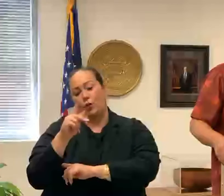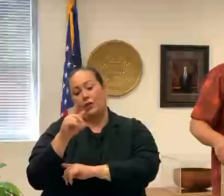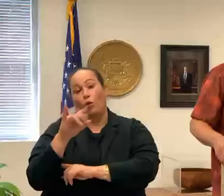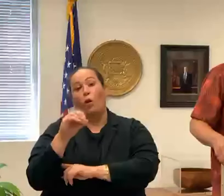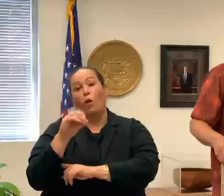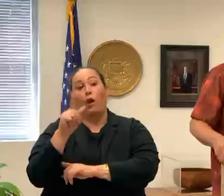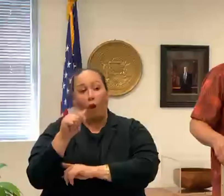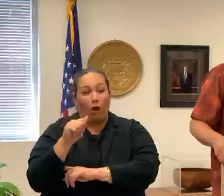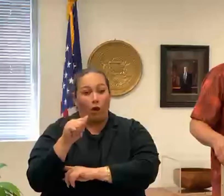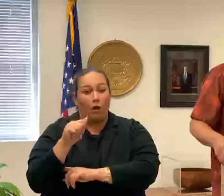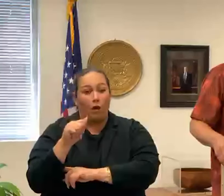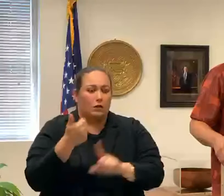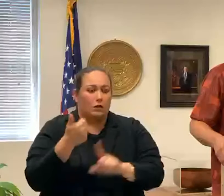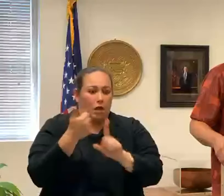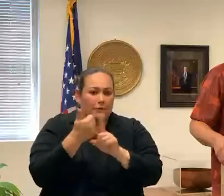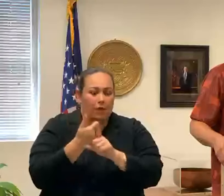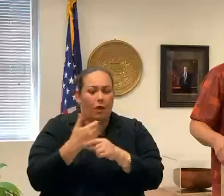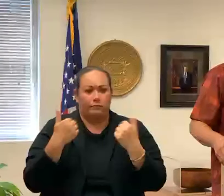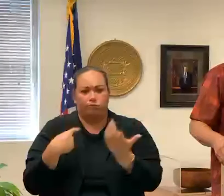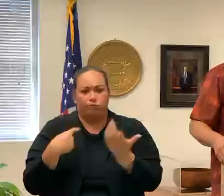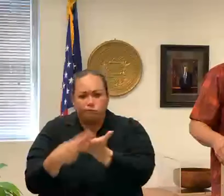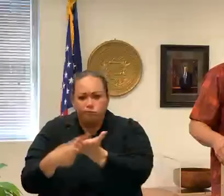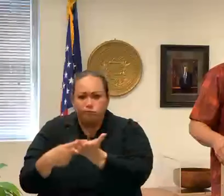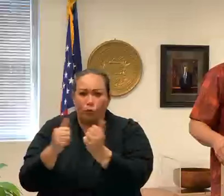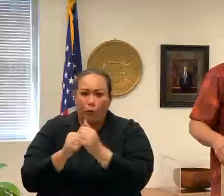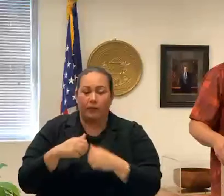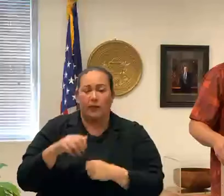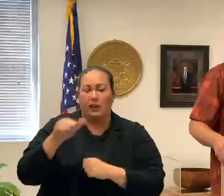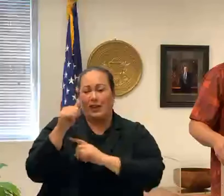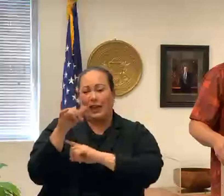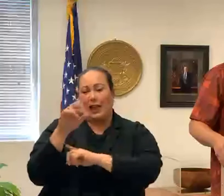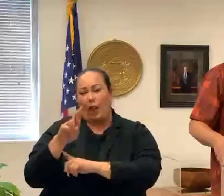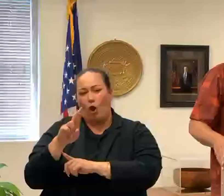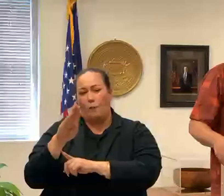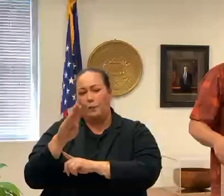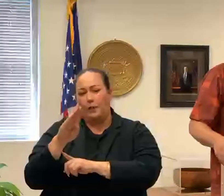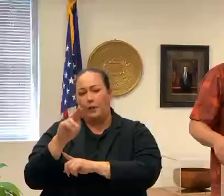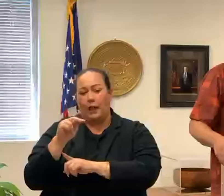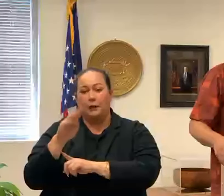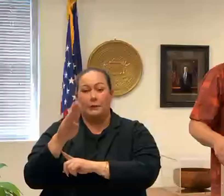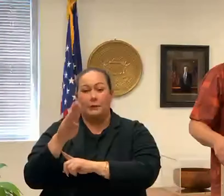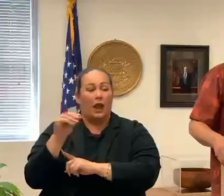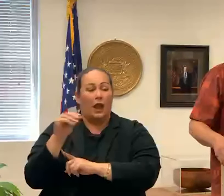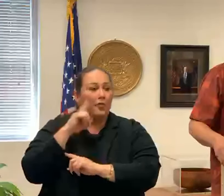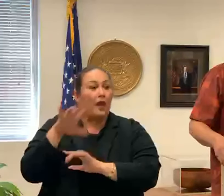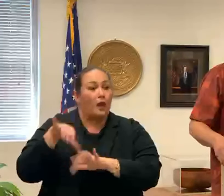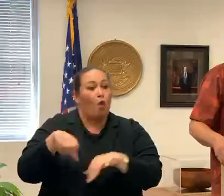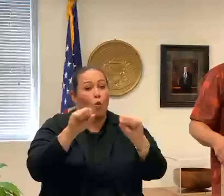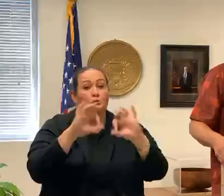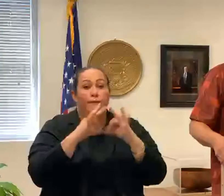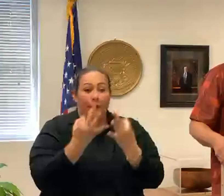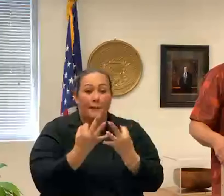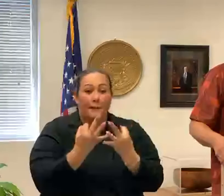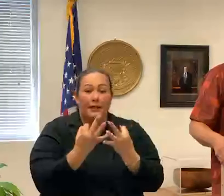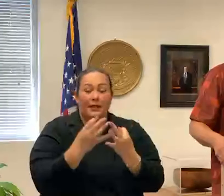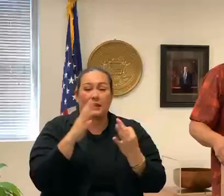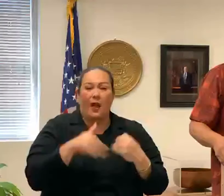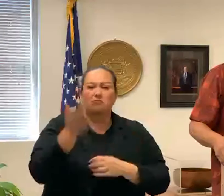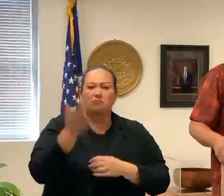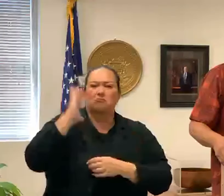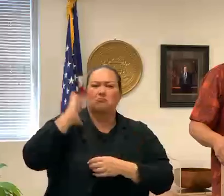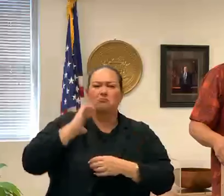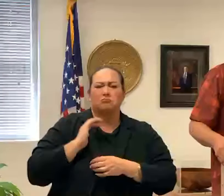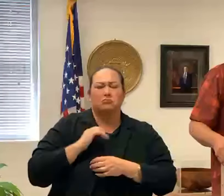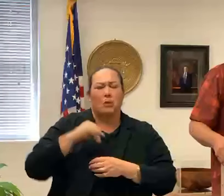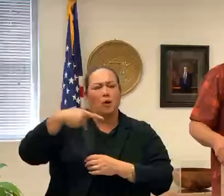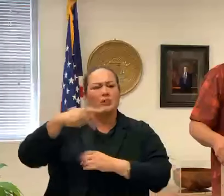Airbnb rentals. But we're also going to focus on the host family program, which we talked about already in a previous